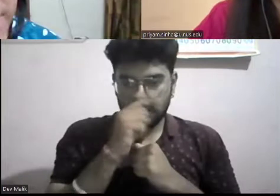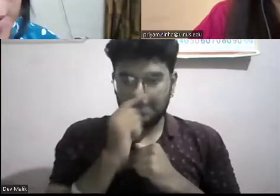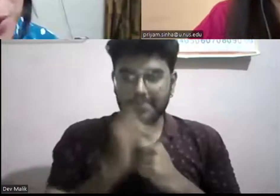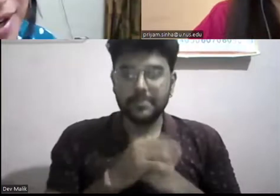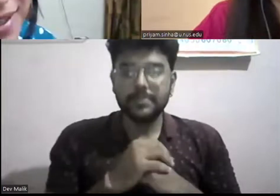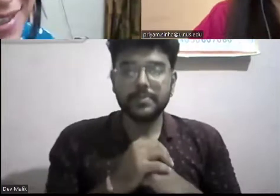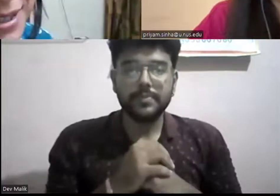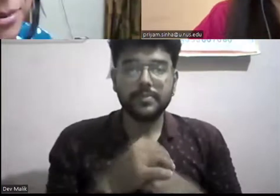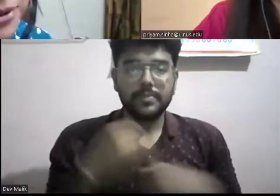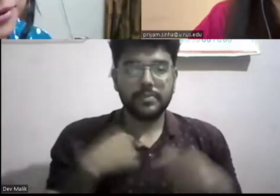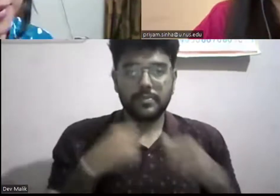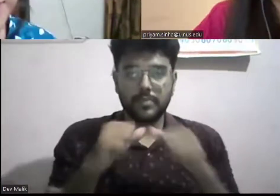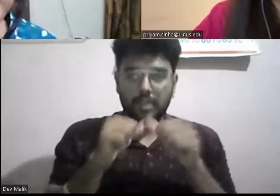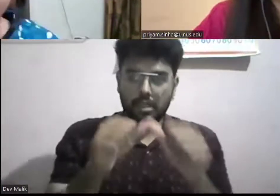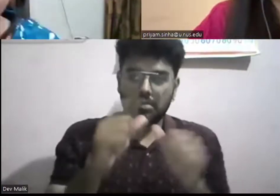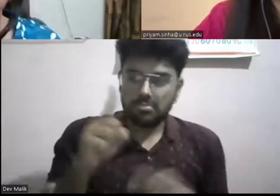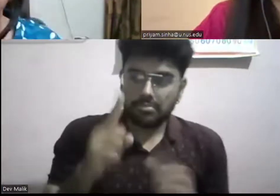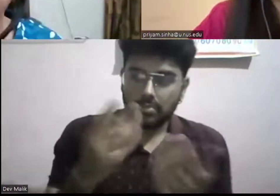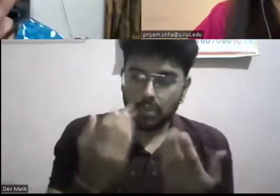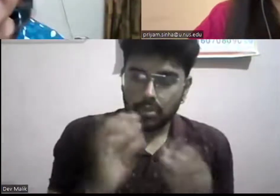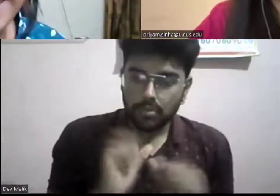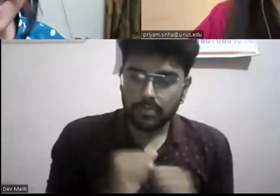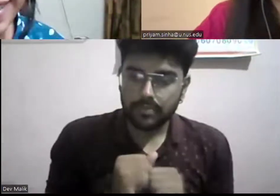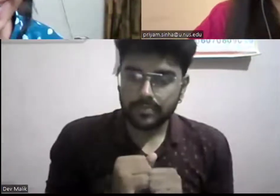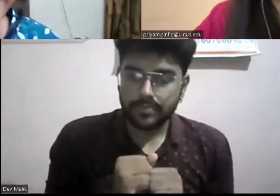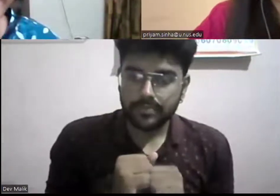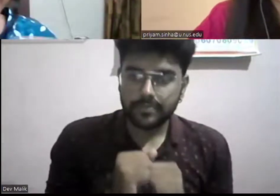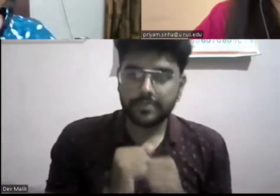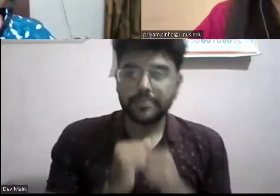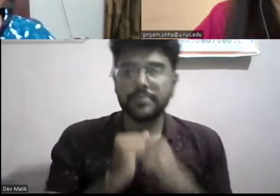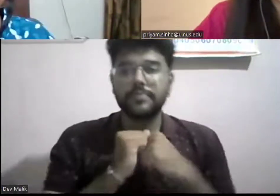Was I able to answer it, Ridu?